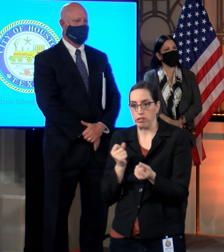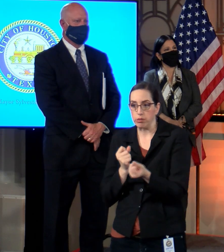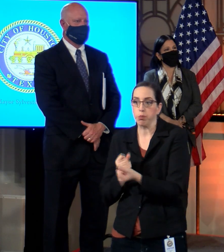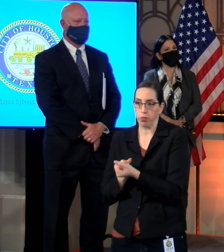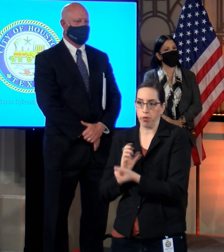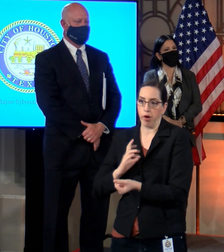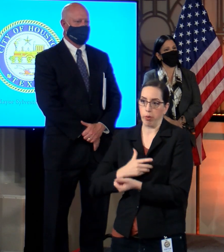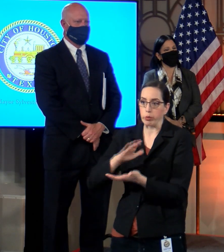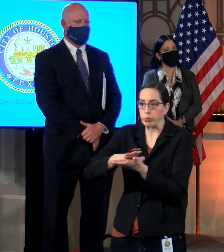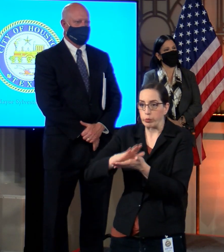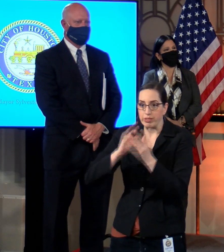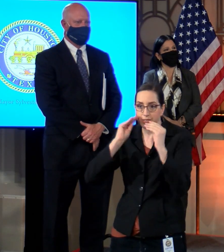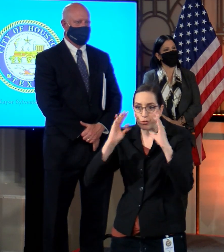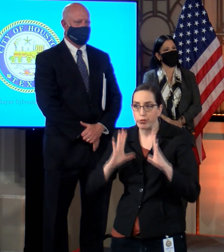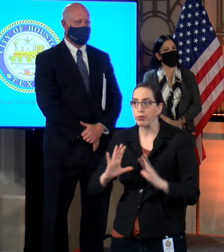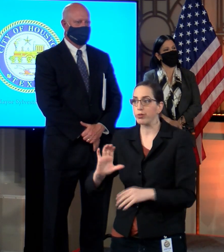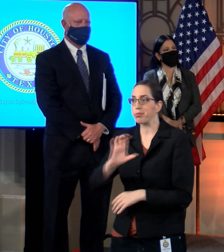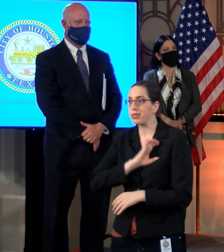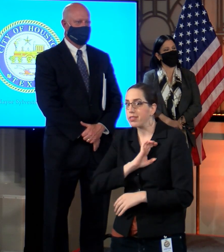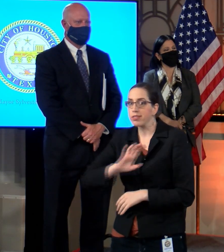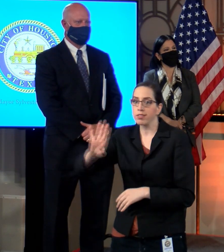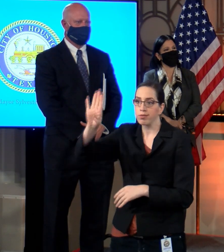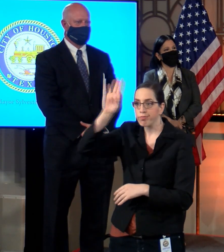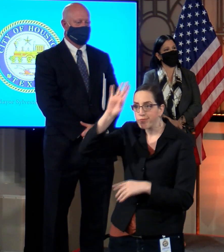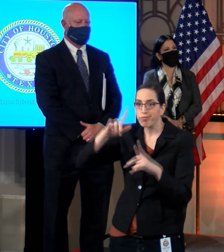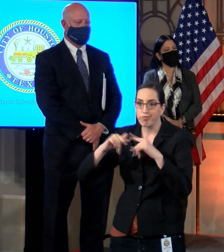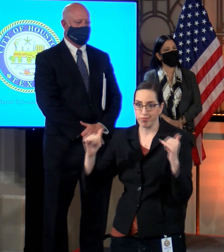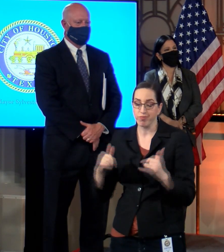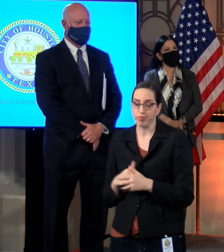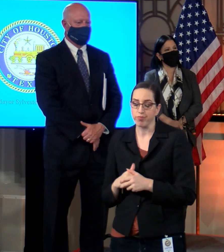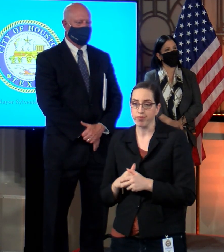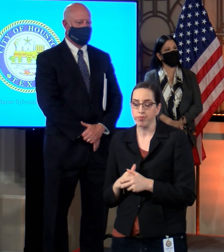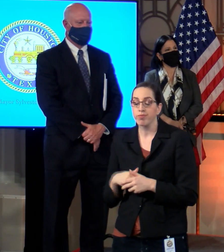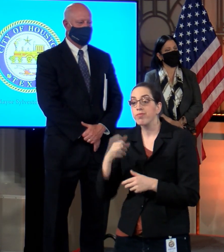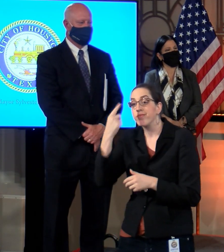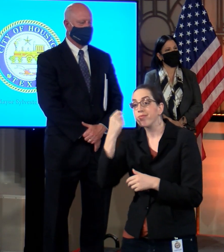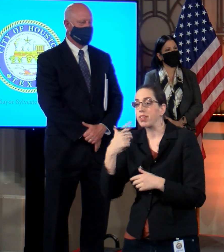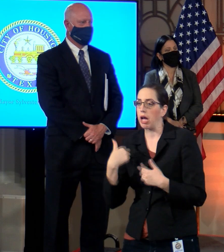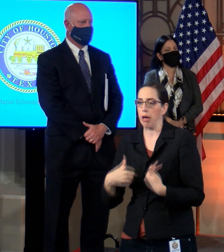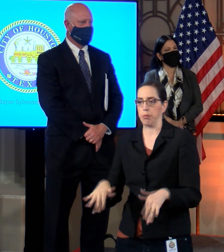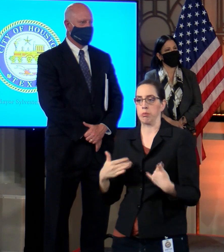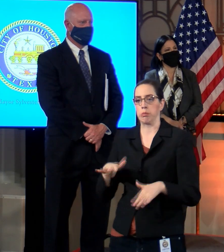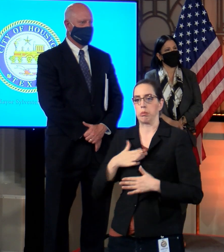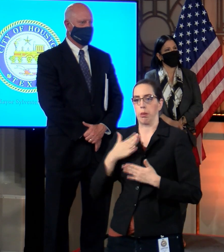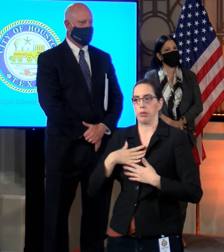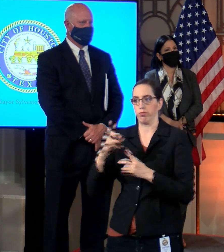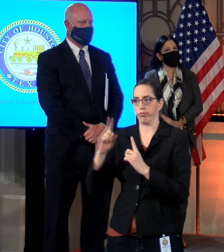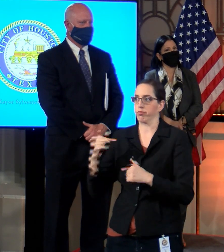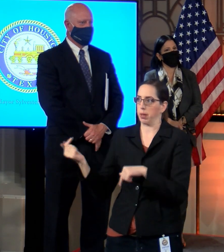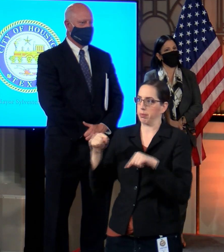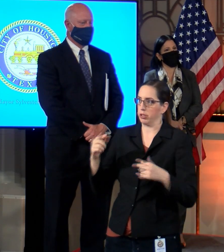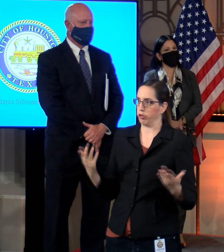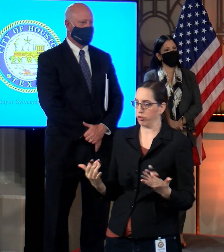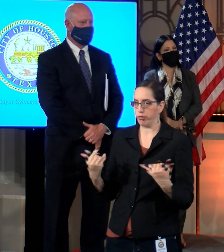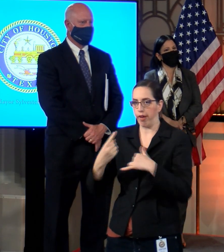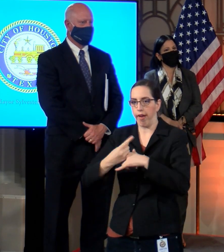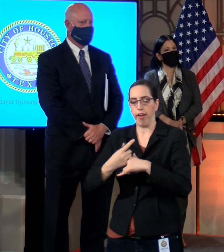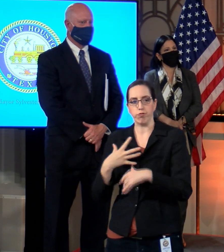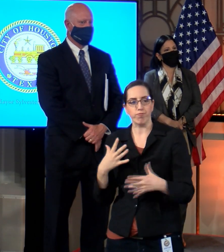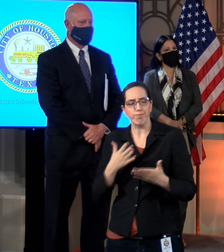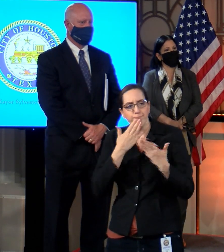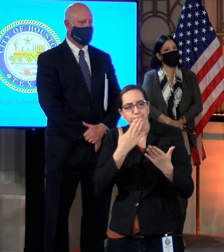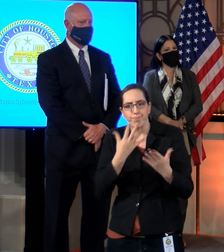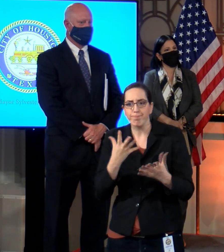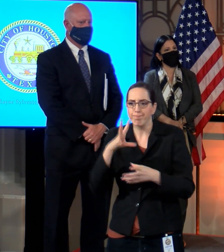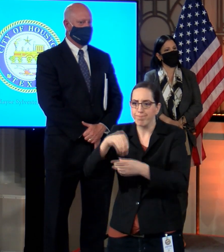our school teachers, our policemen, and our firefighters. So I'm privileged to be up here today, and I thank you for letting me be a part